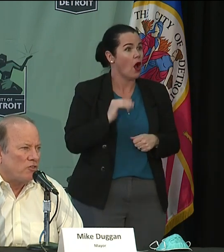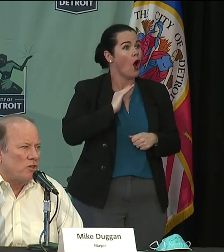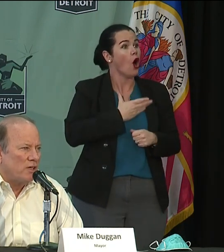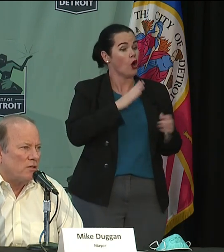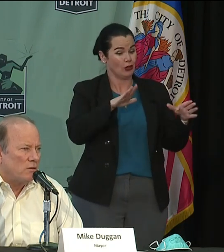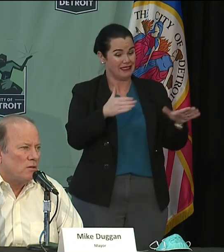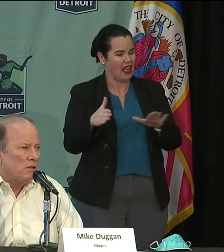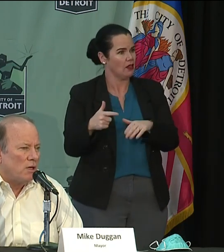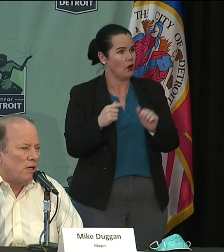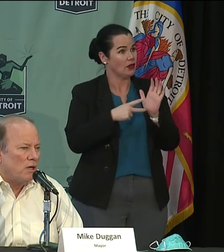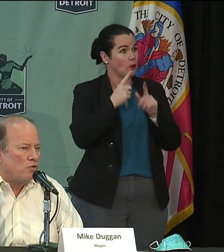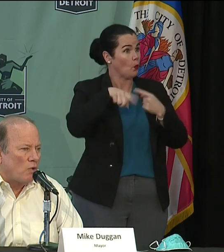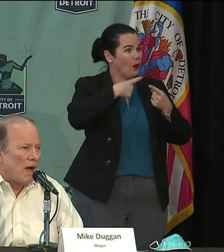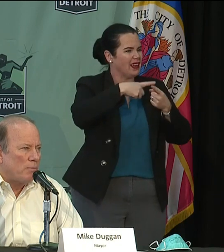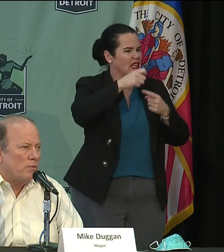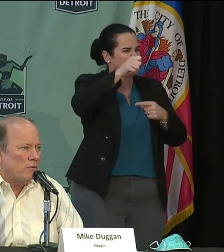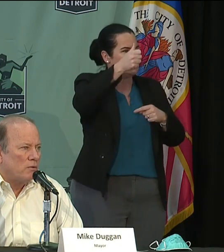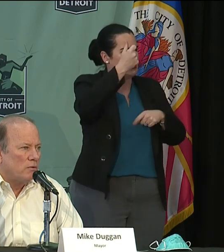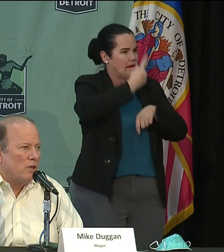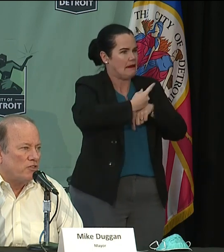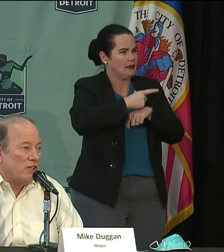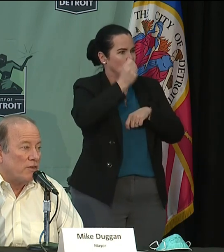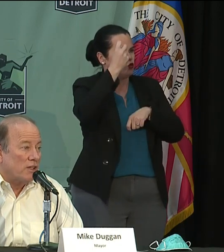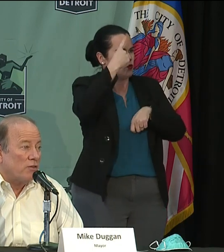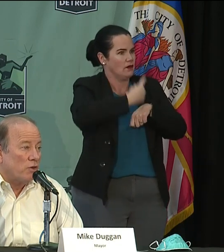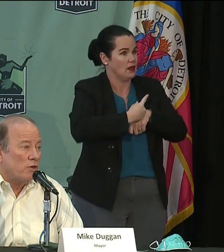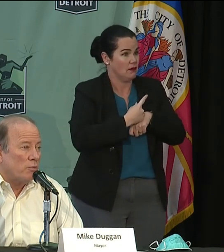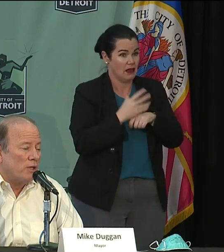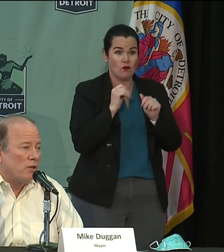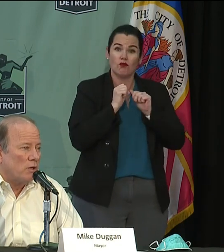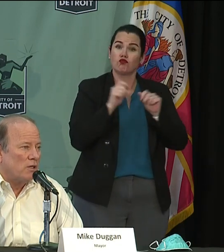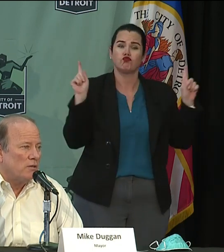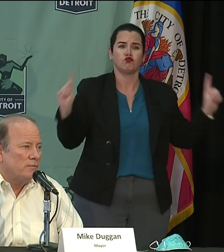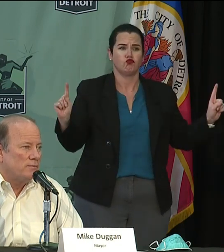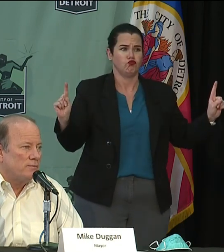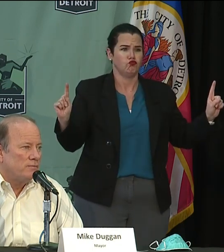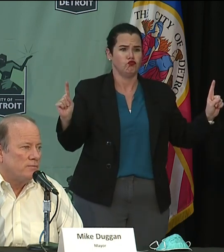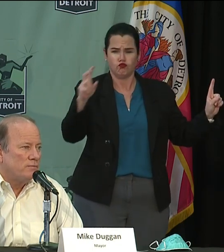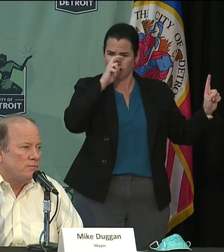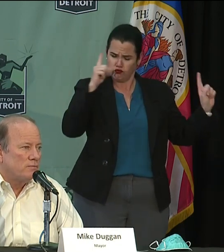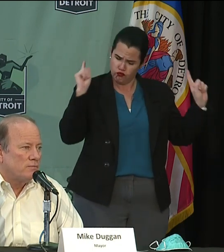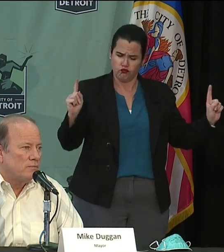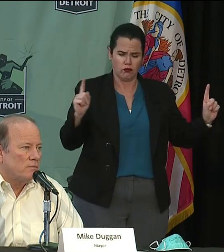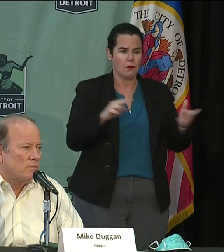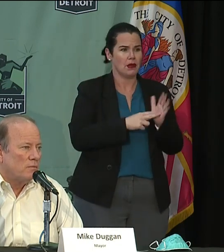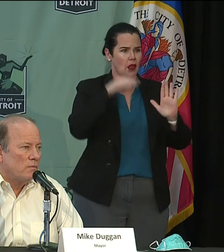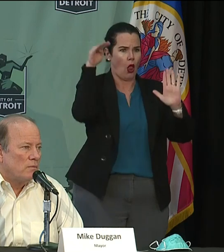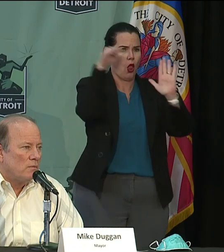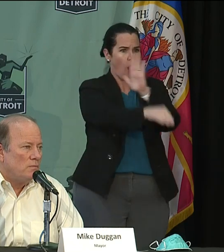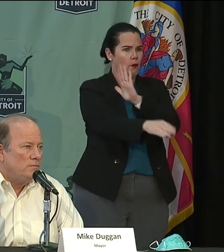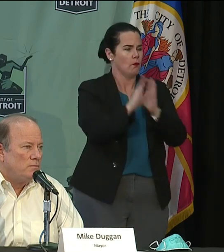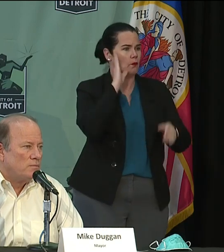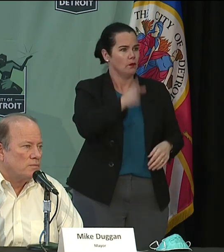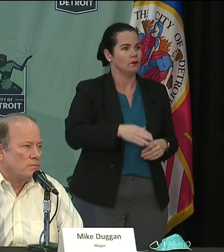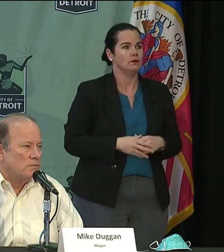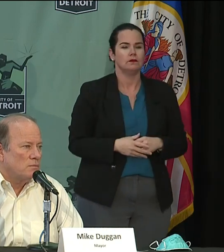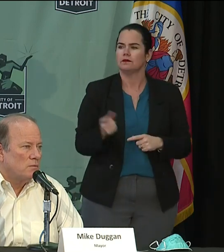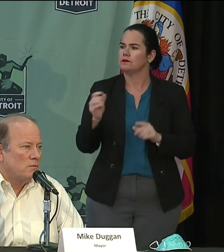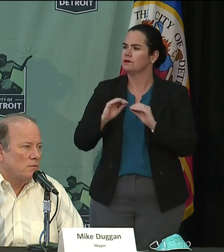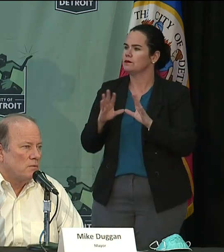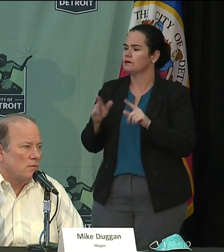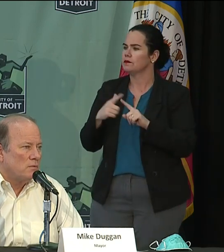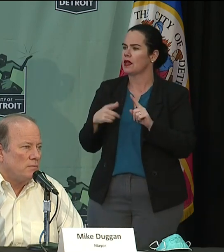doing, that's going to drop significantly further pretty quickly. Okay. One clarification from Cranes on